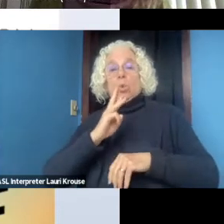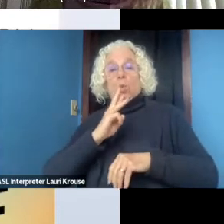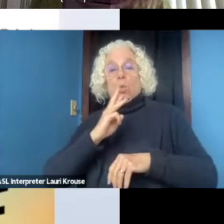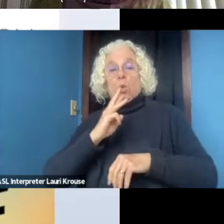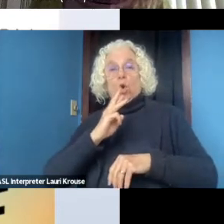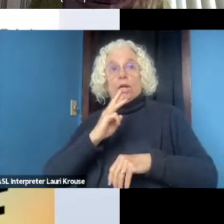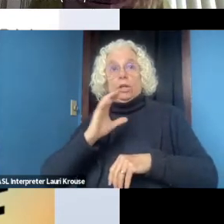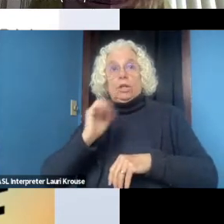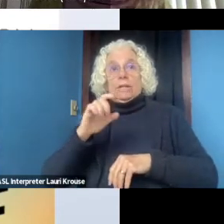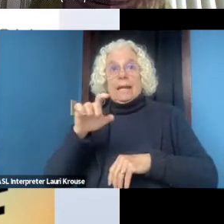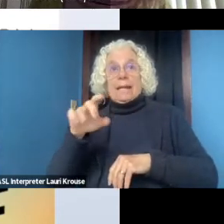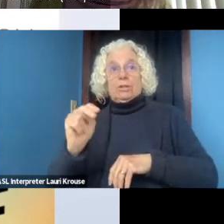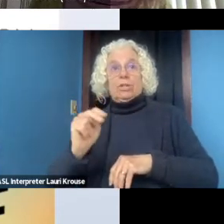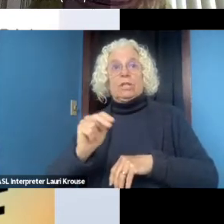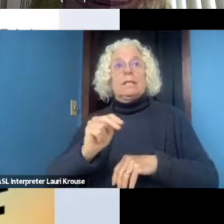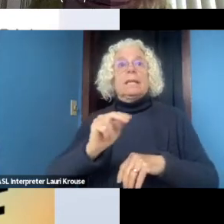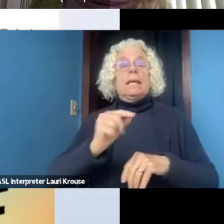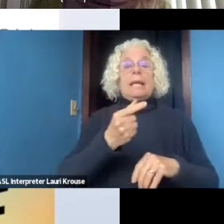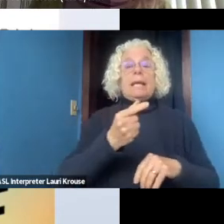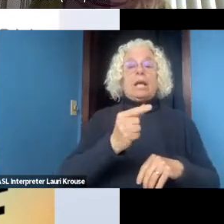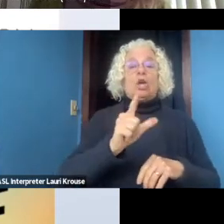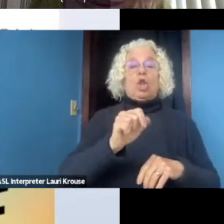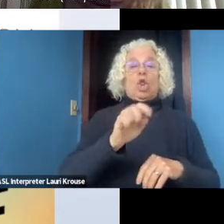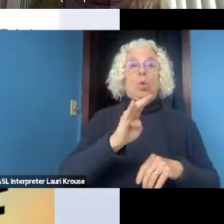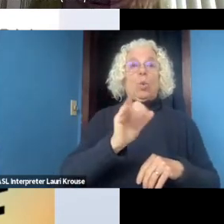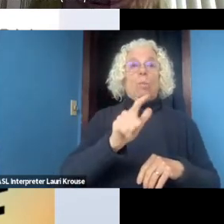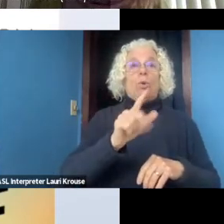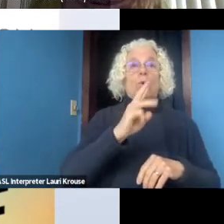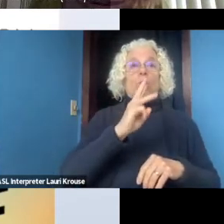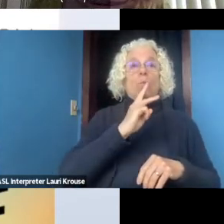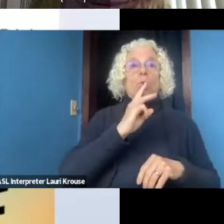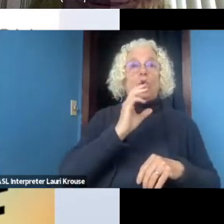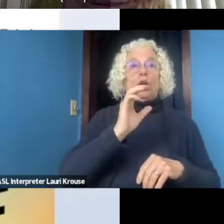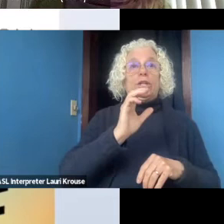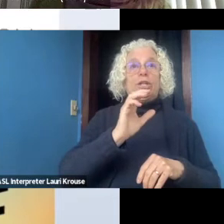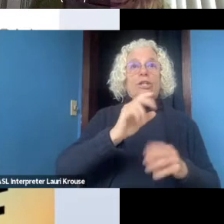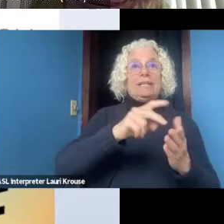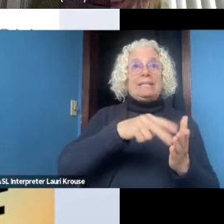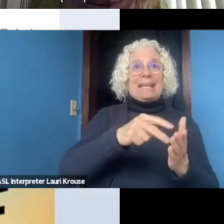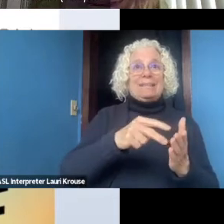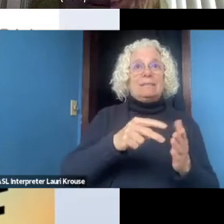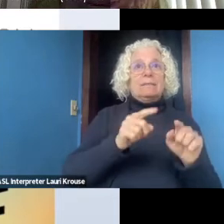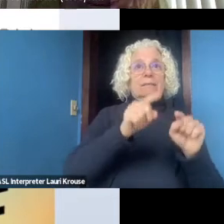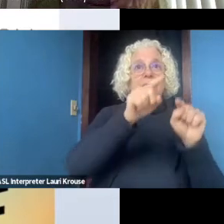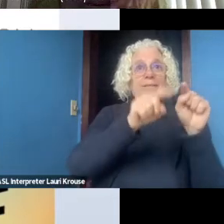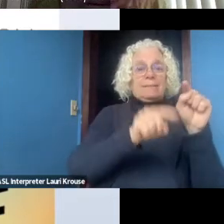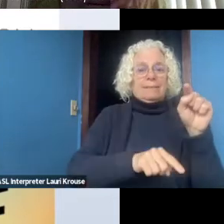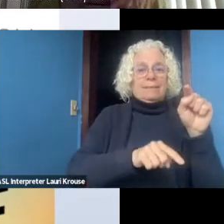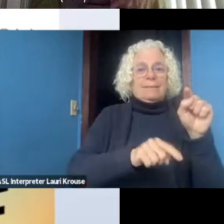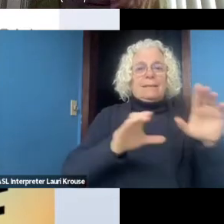host a day of performances and actions, and you can get connected with them. I'm